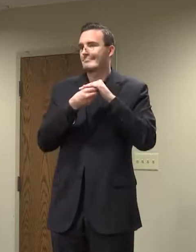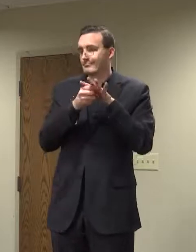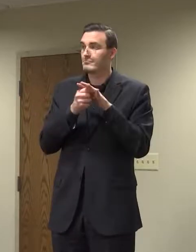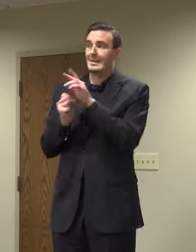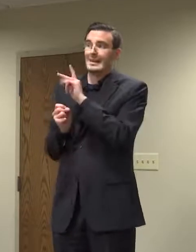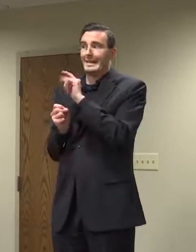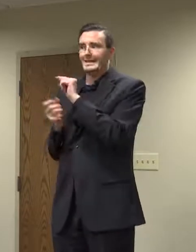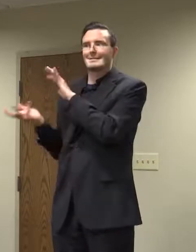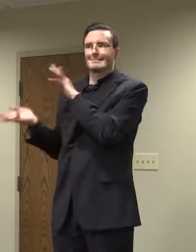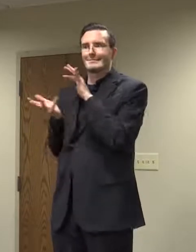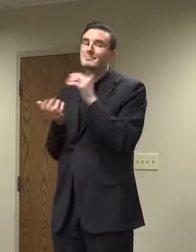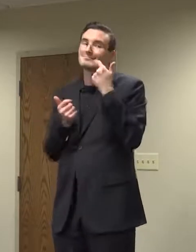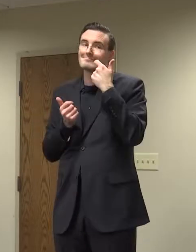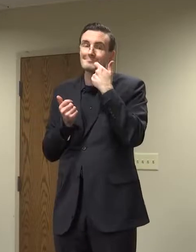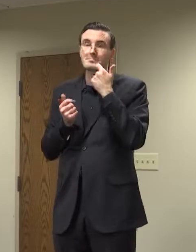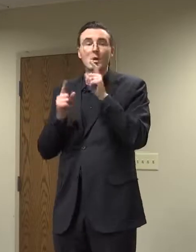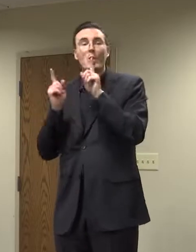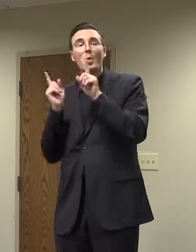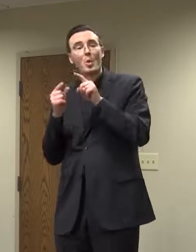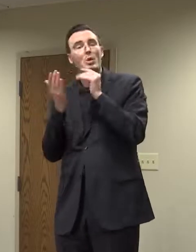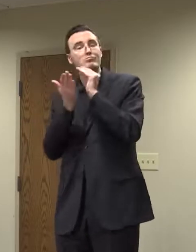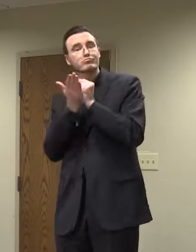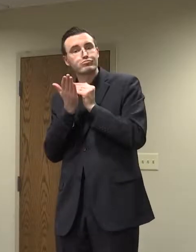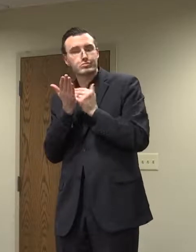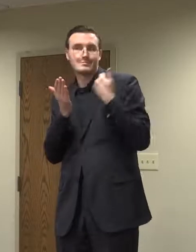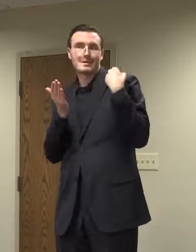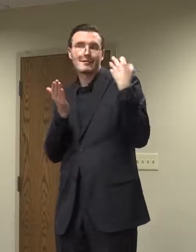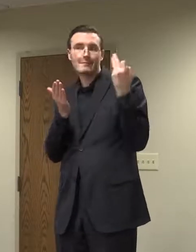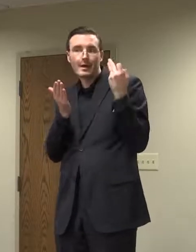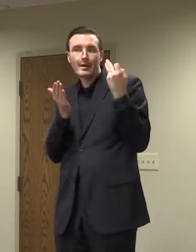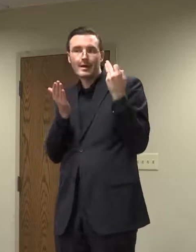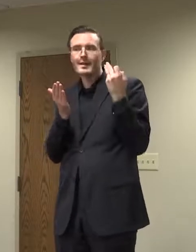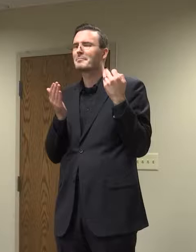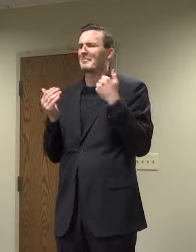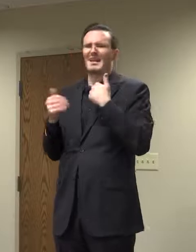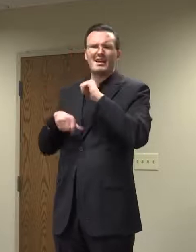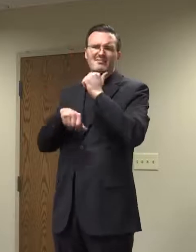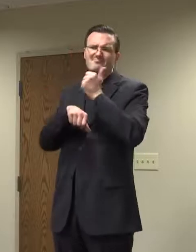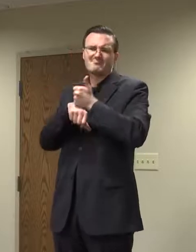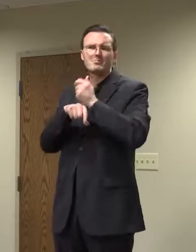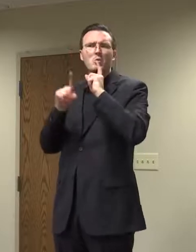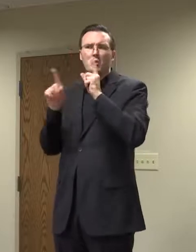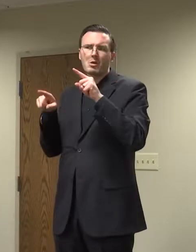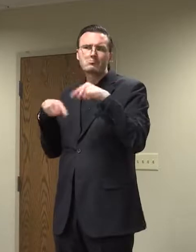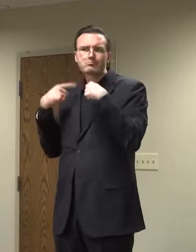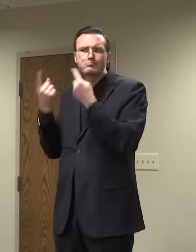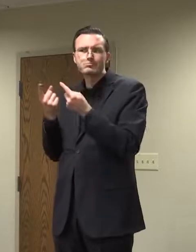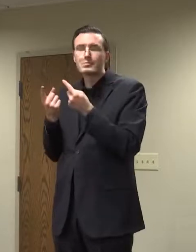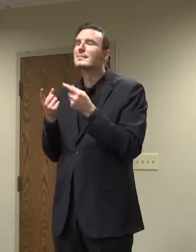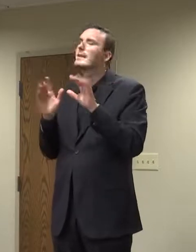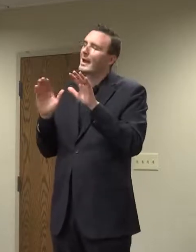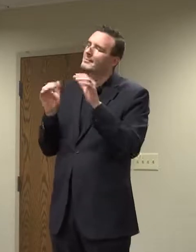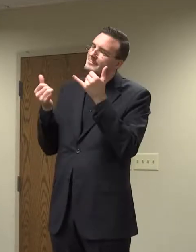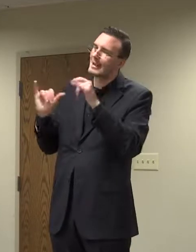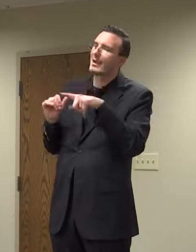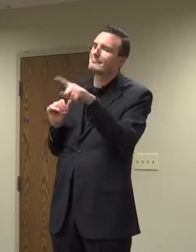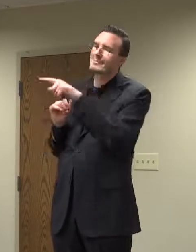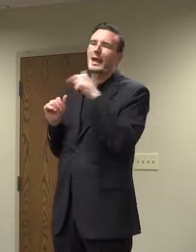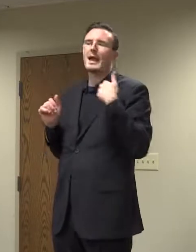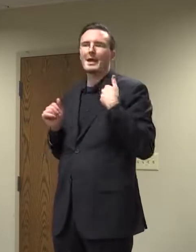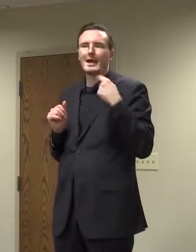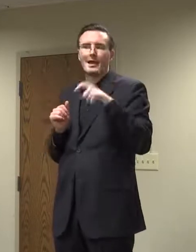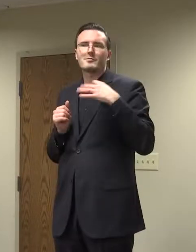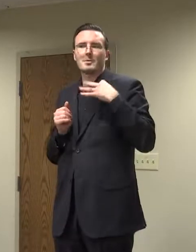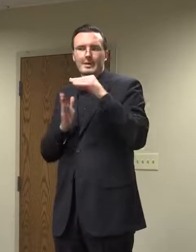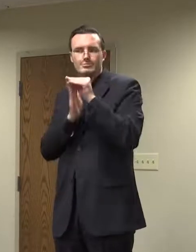guidance out on Friday. We've had the standing order, the MOA. Remember, this requires you still to apply for a CLIA license, right? So the schools have to